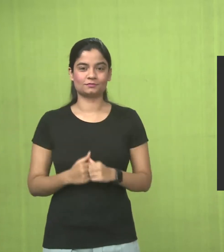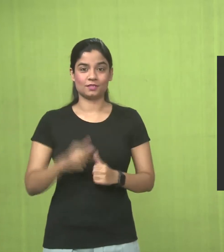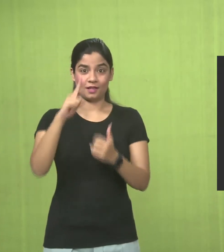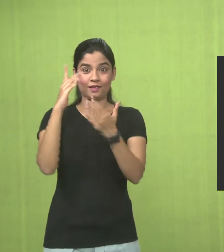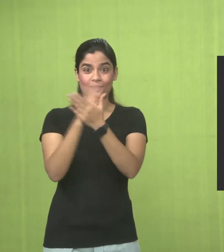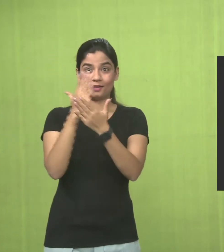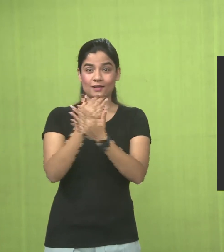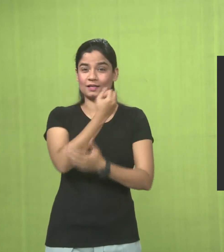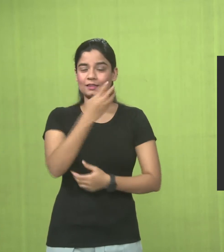1,